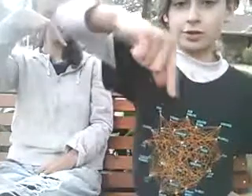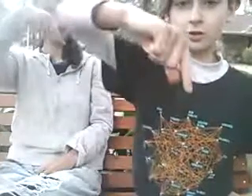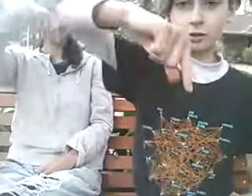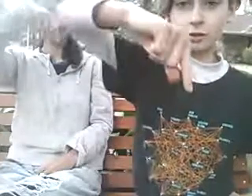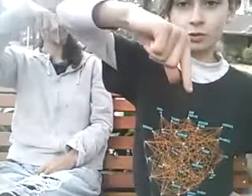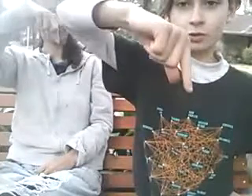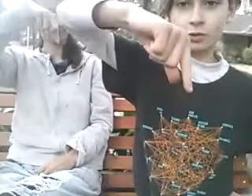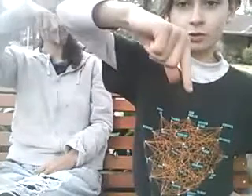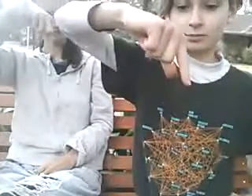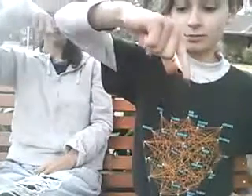Q,